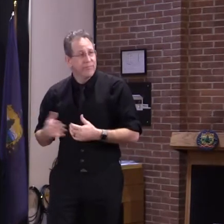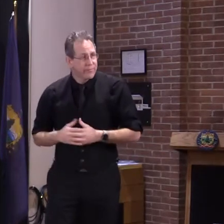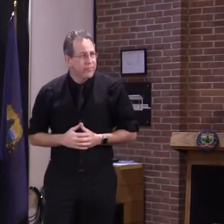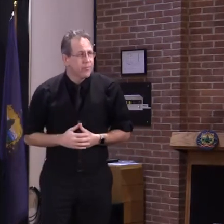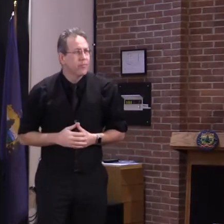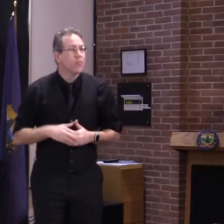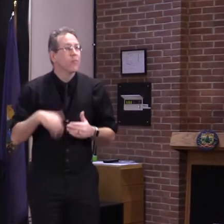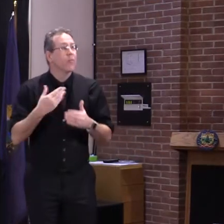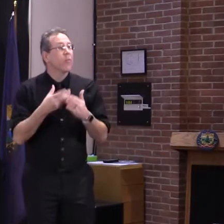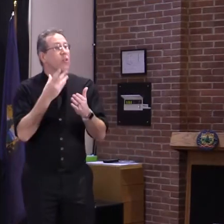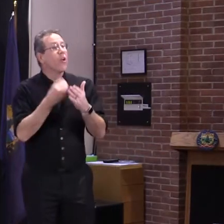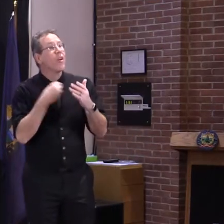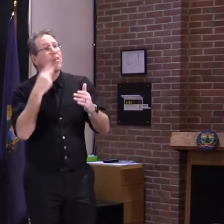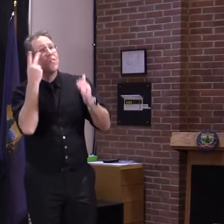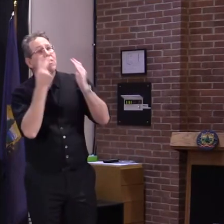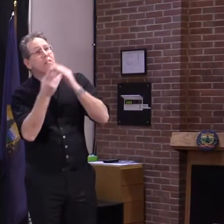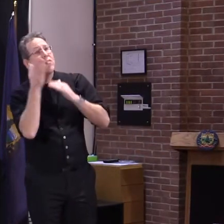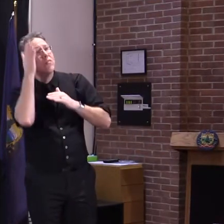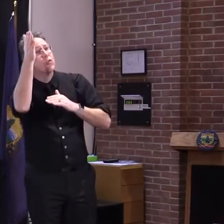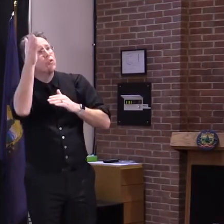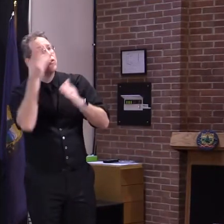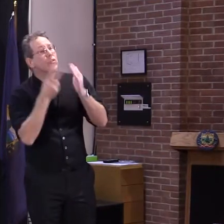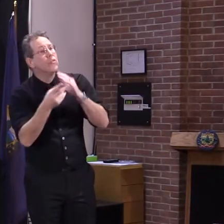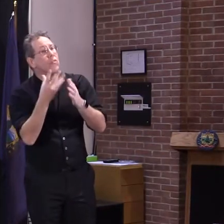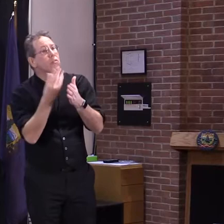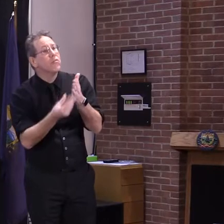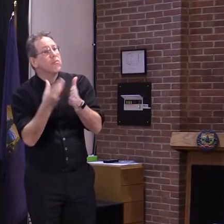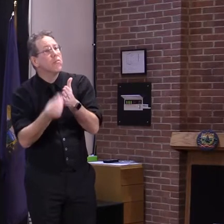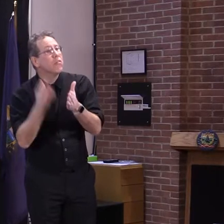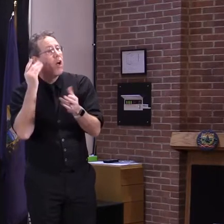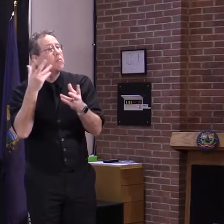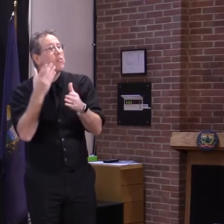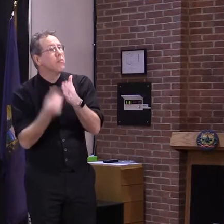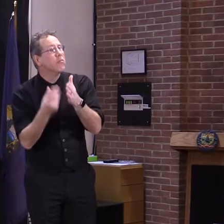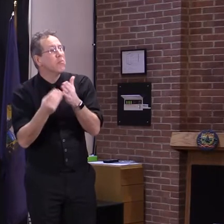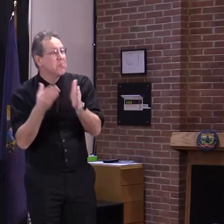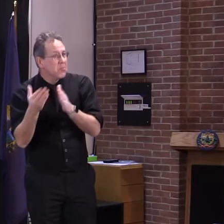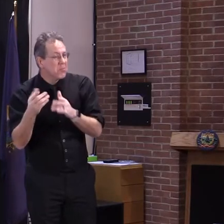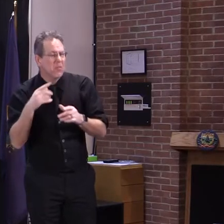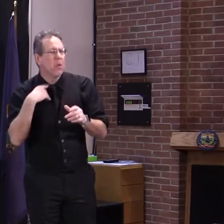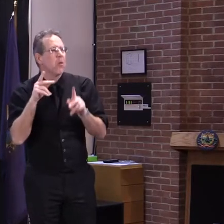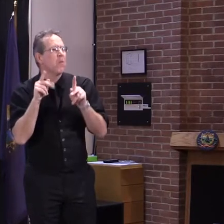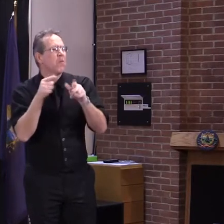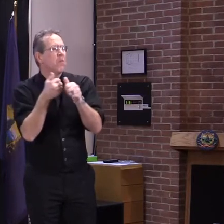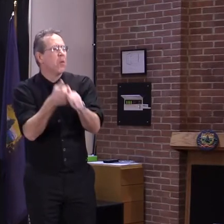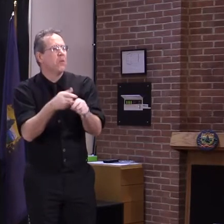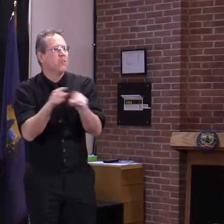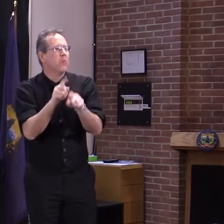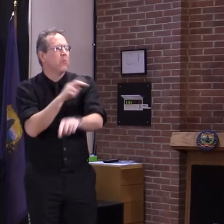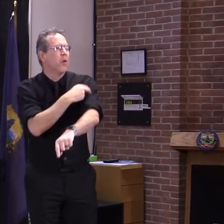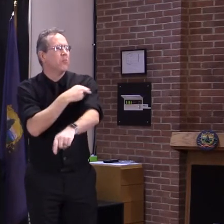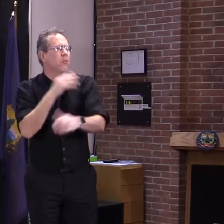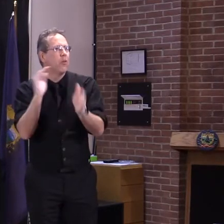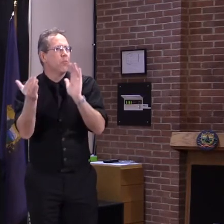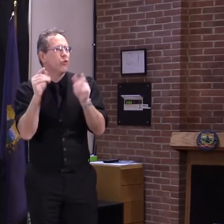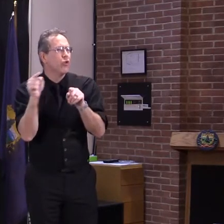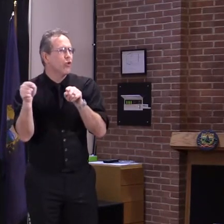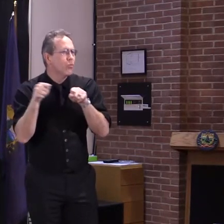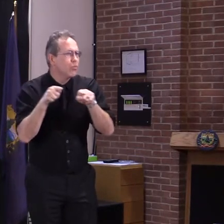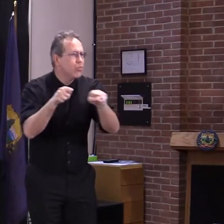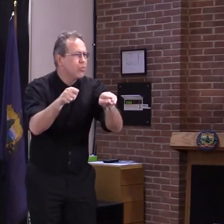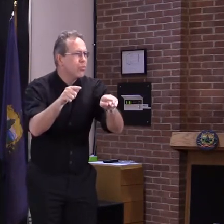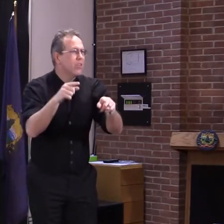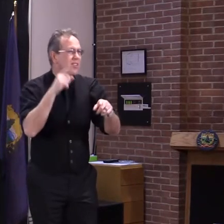fatalities. Similar to cases and hospitalizations, we do expect to see improvement in the fatality numbers for the month of February. So that